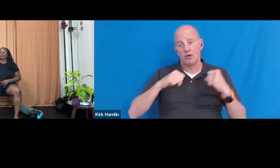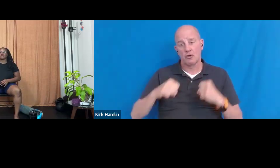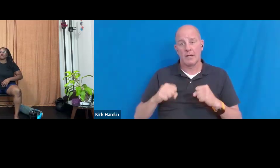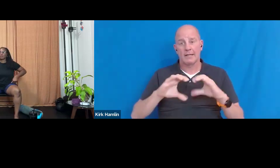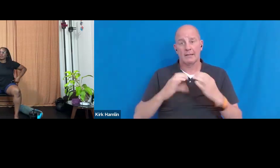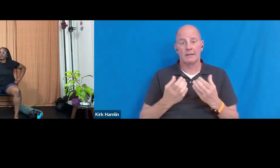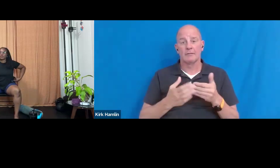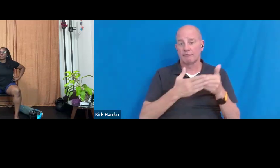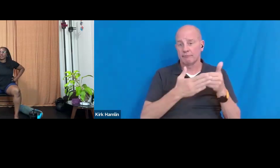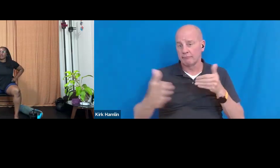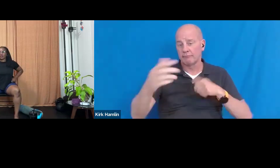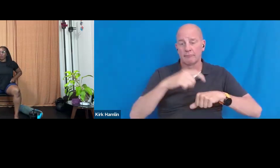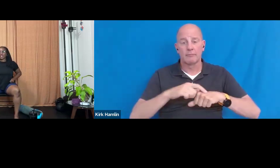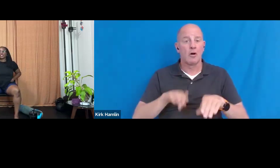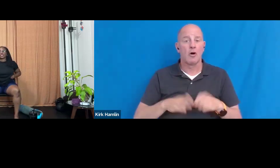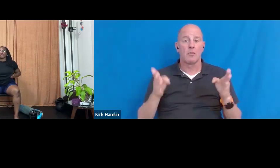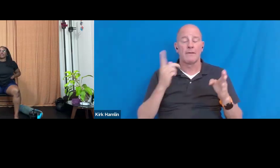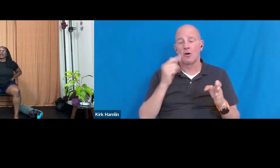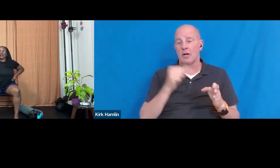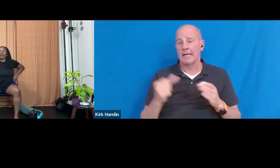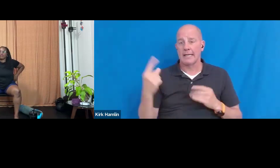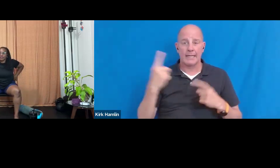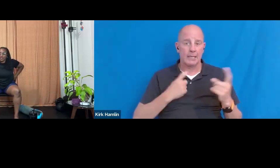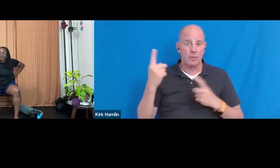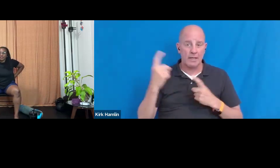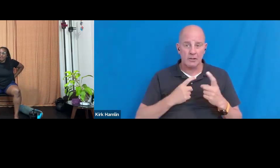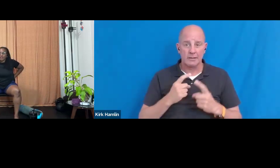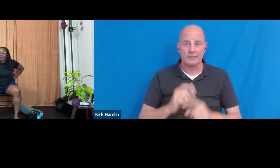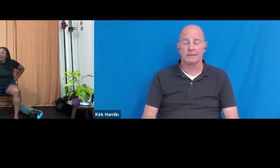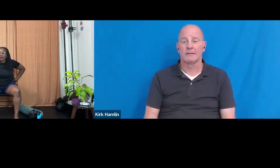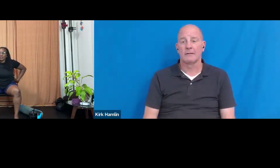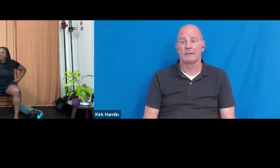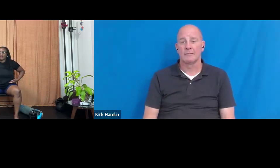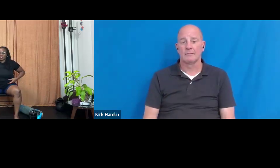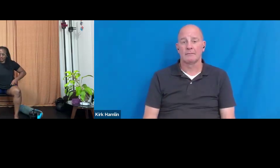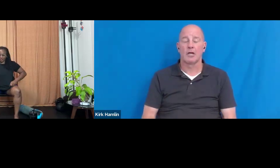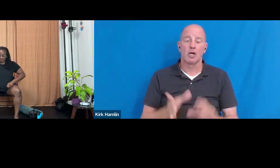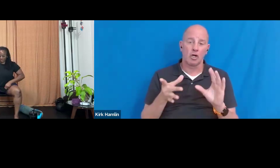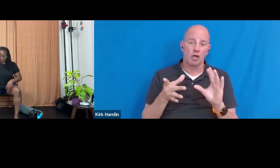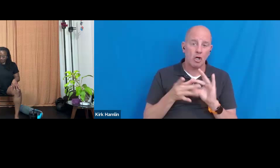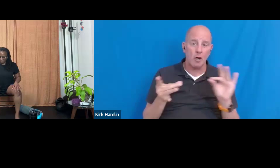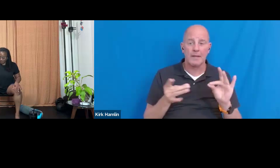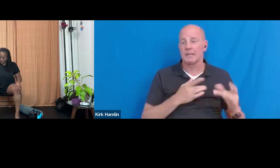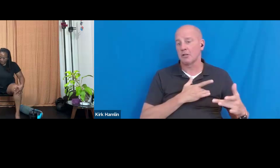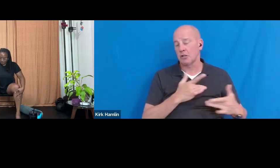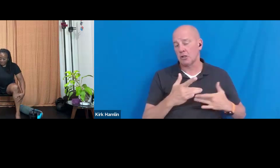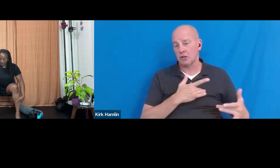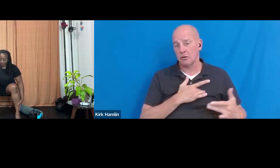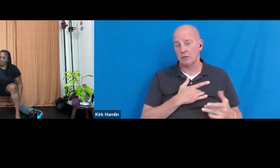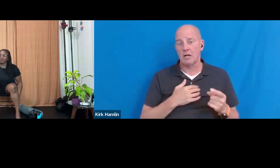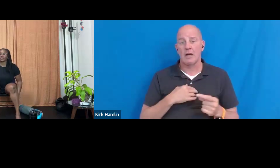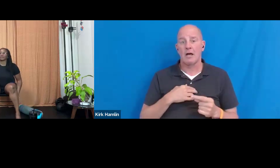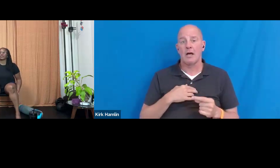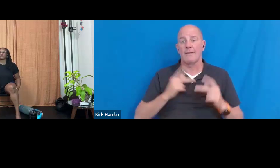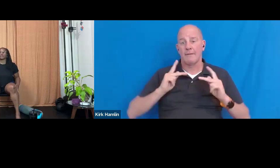of the time is open for any questions you have, comments or concerns. You got a physical therapist